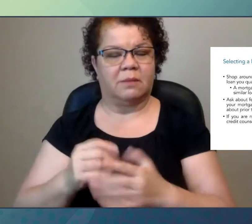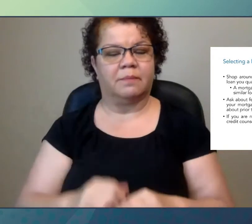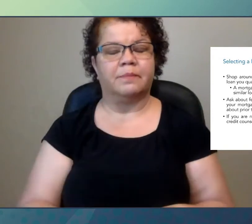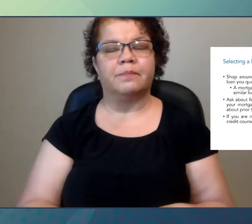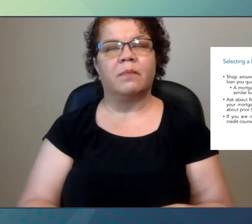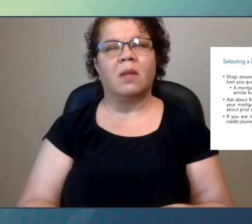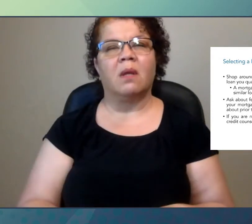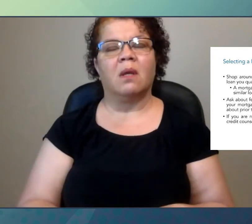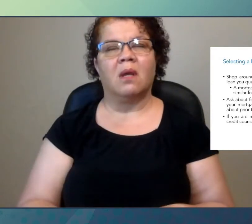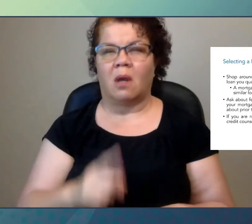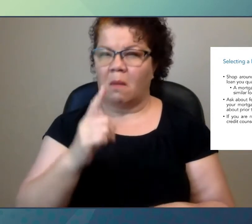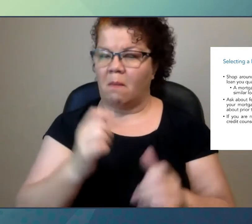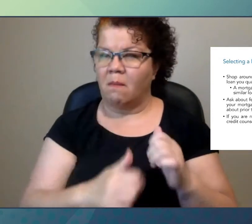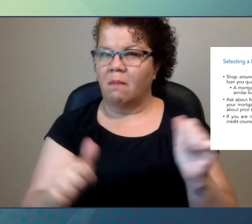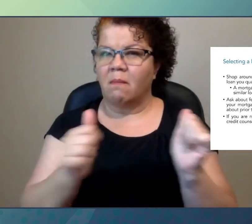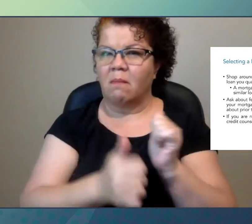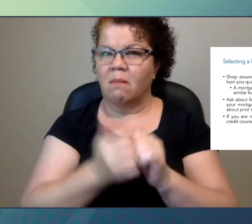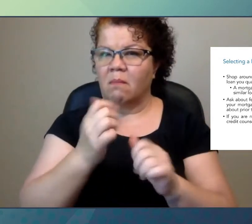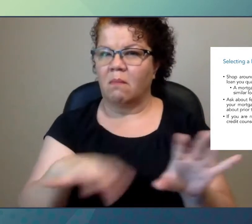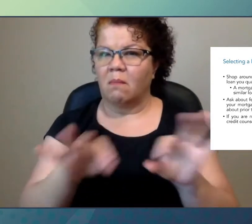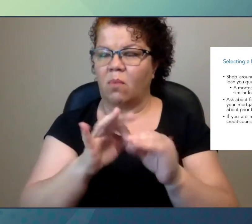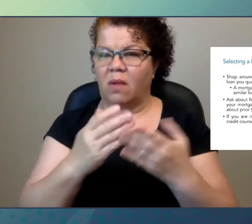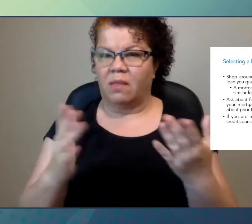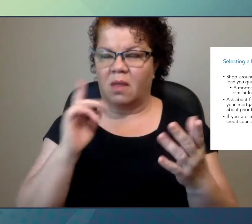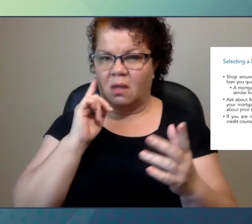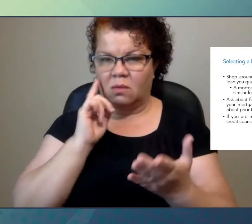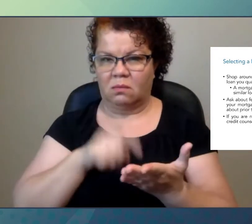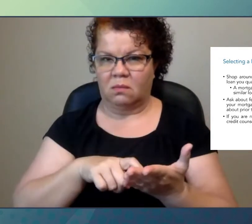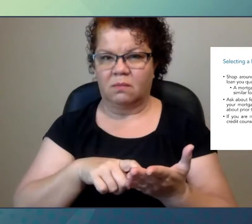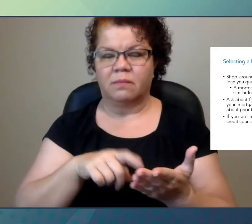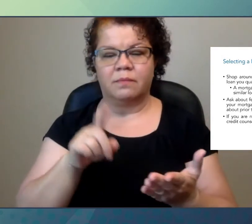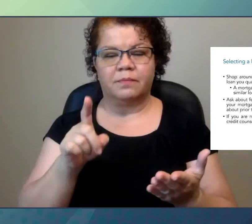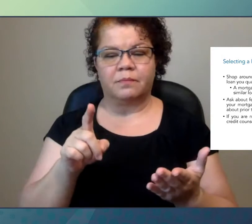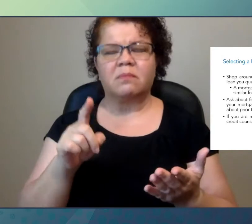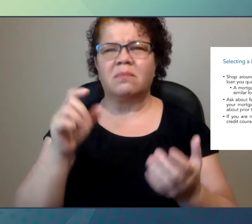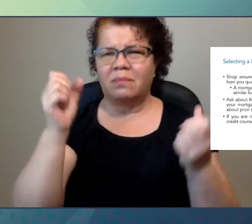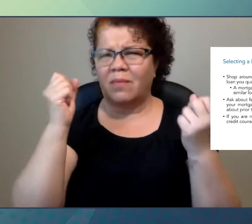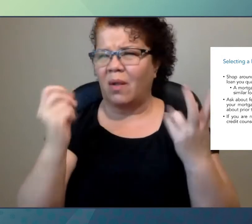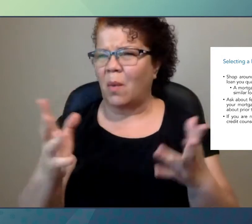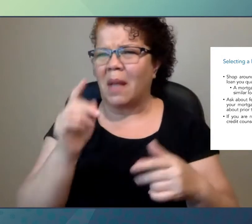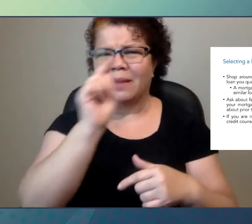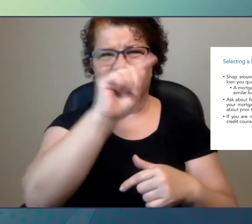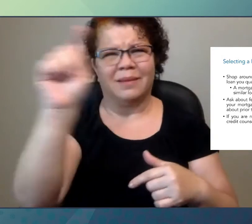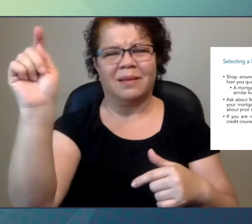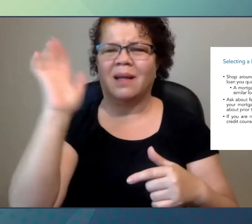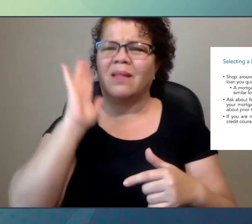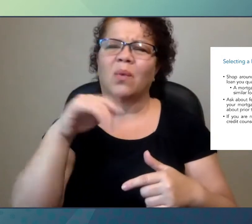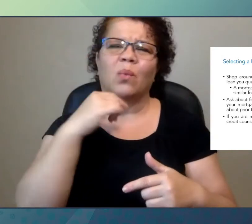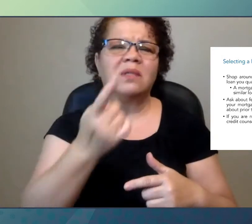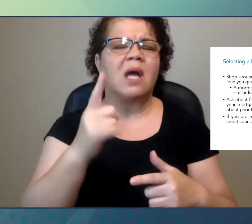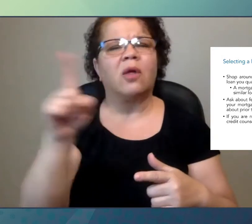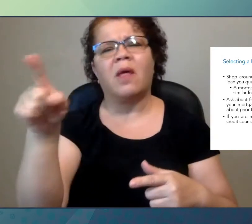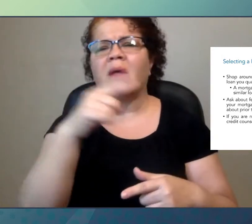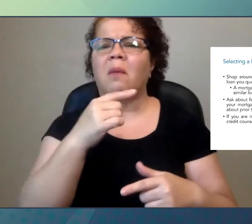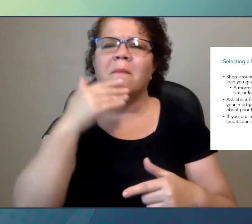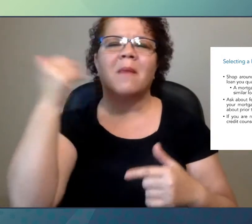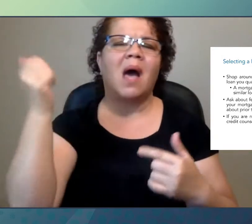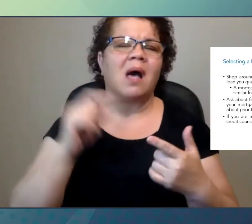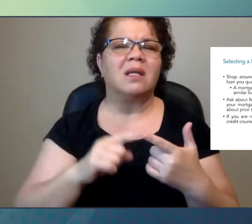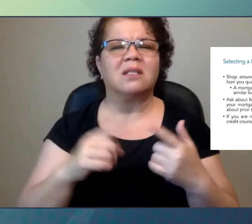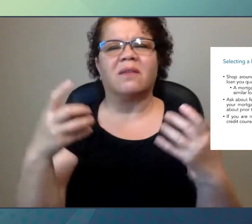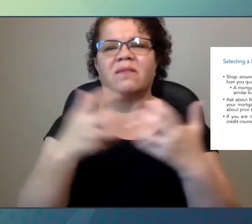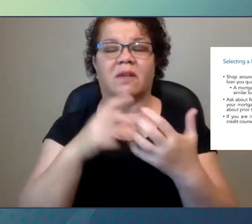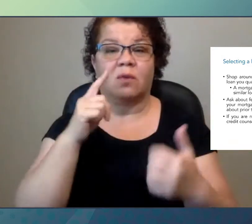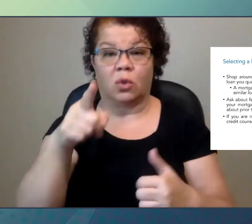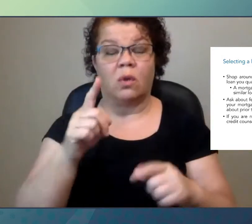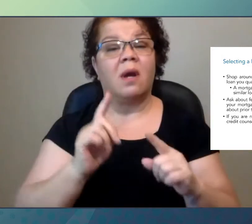lender? There's a lot of lenders out there, and each one of them is going to tell you that they're the best fit for you. However,